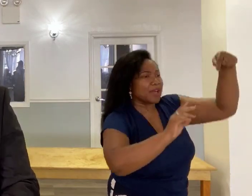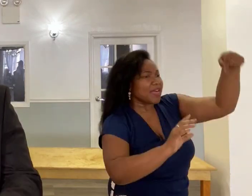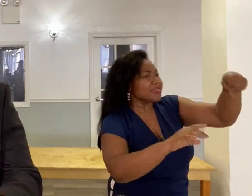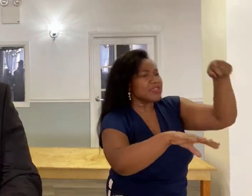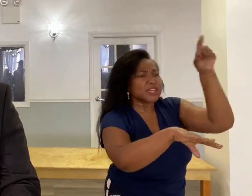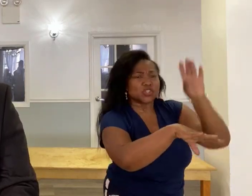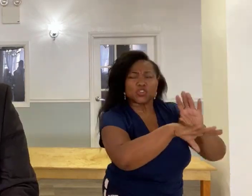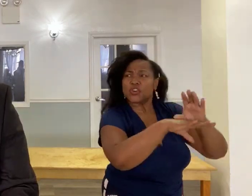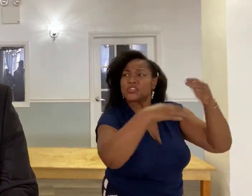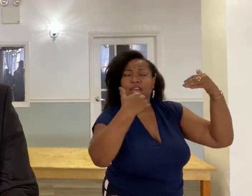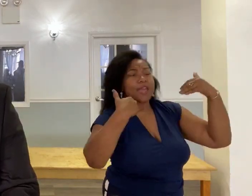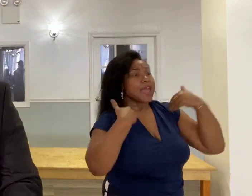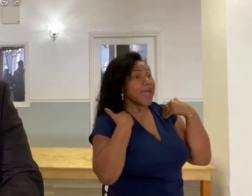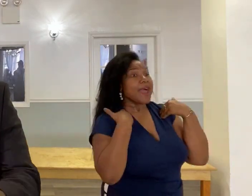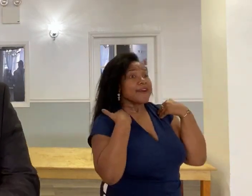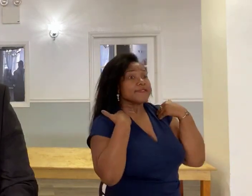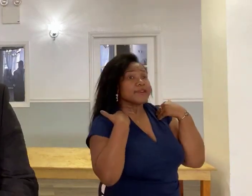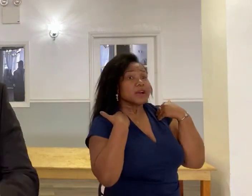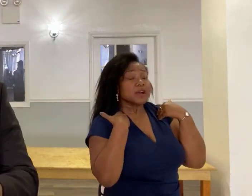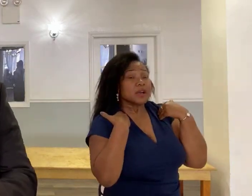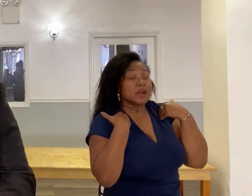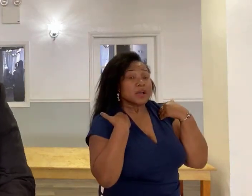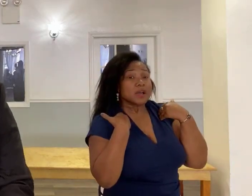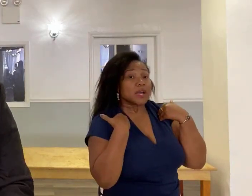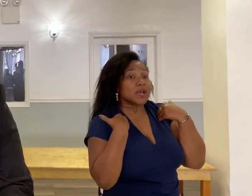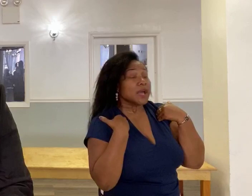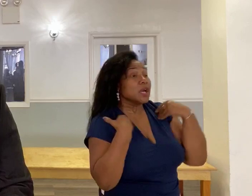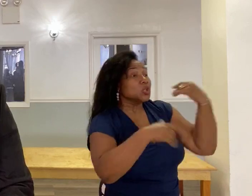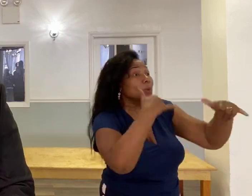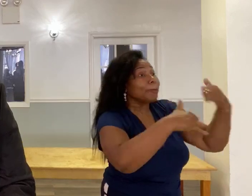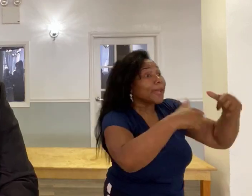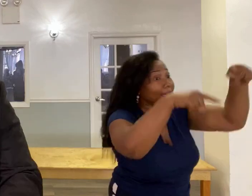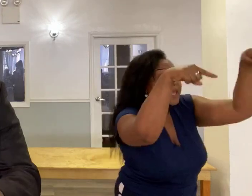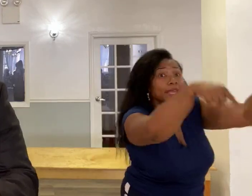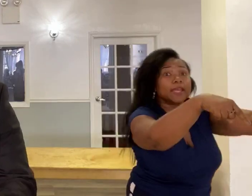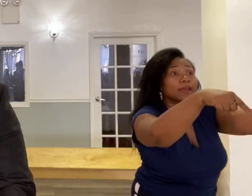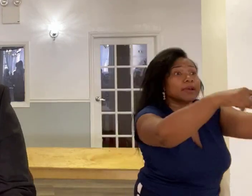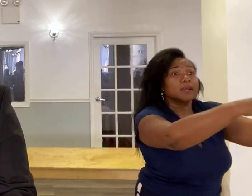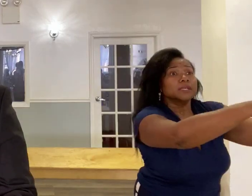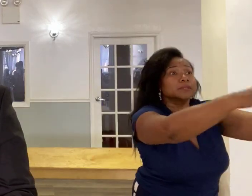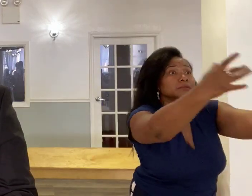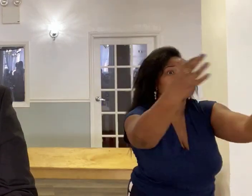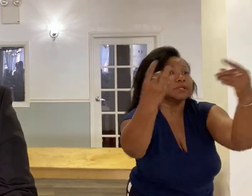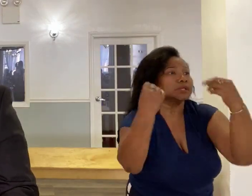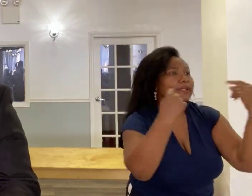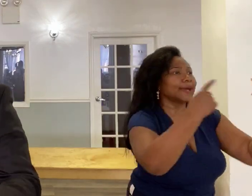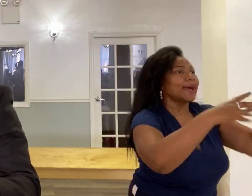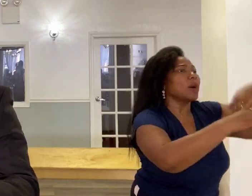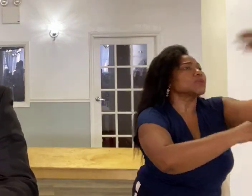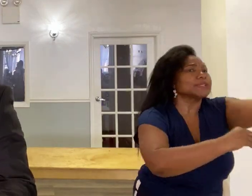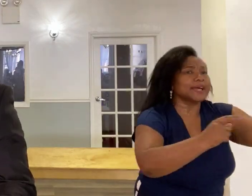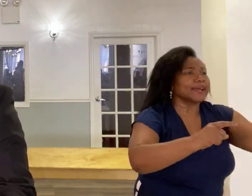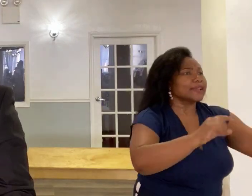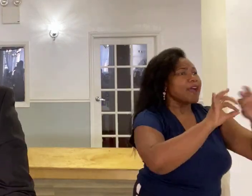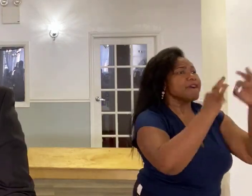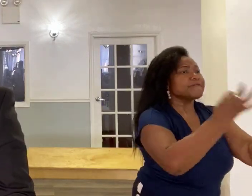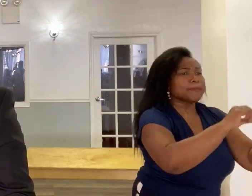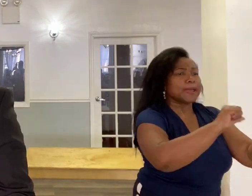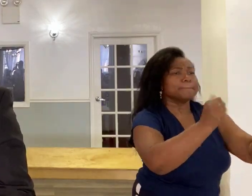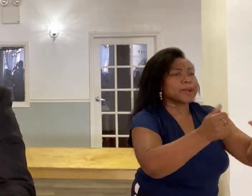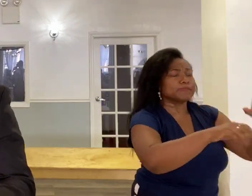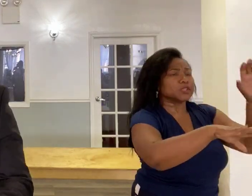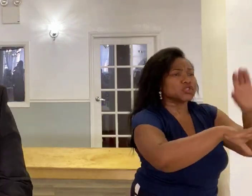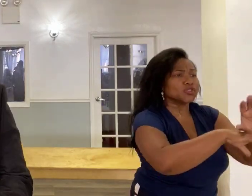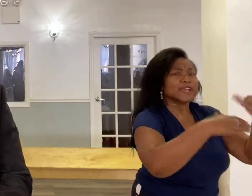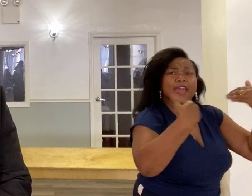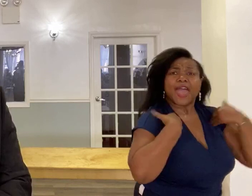church has a role within this community. Family Baptist Church has a role,